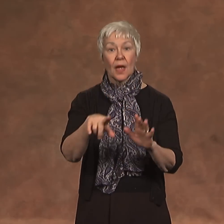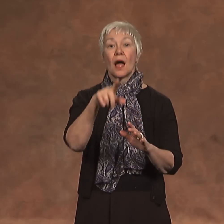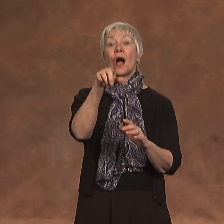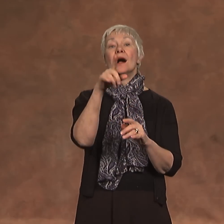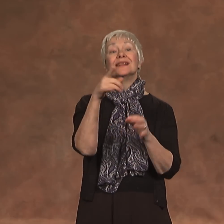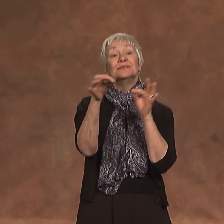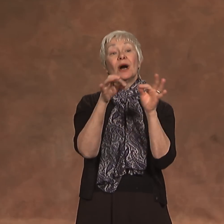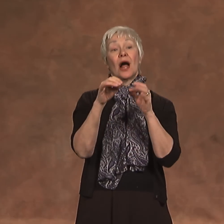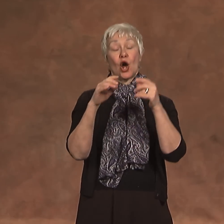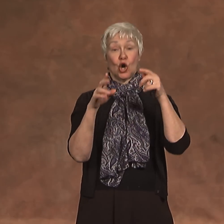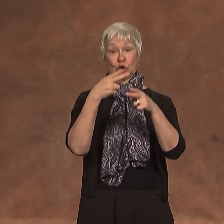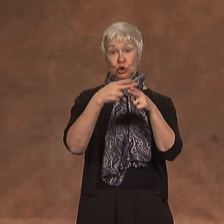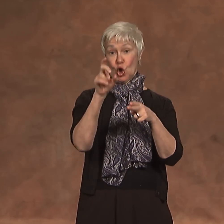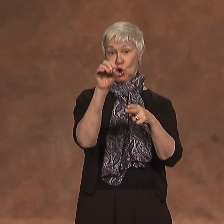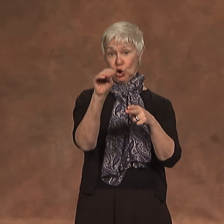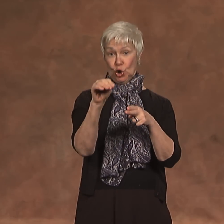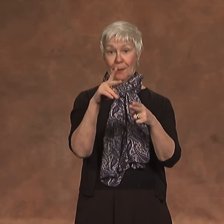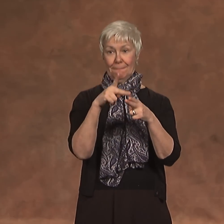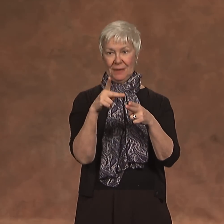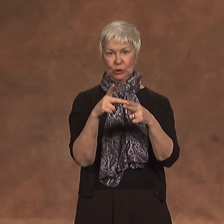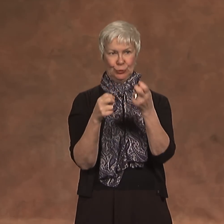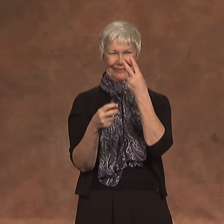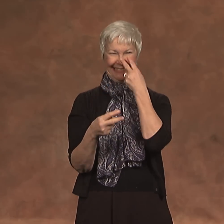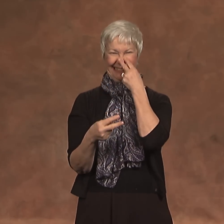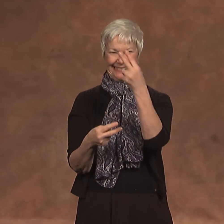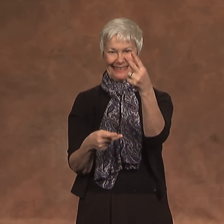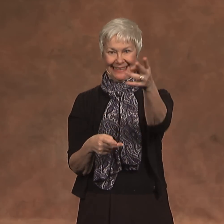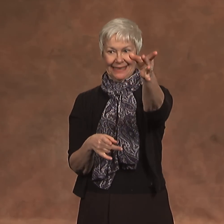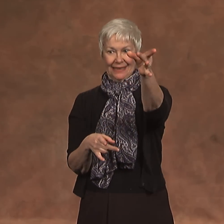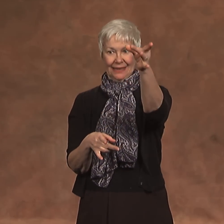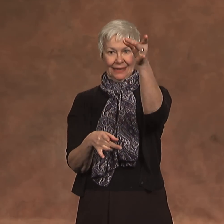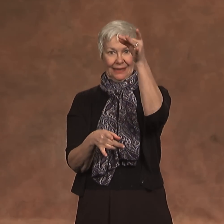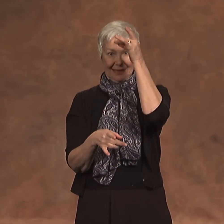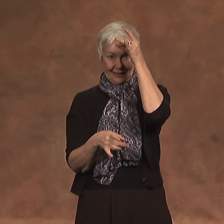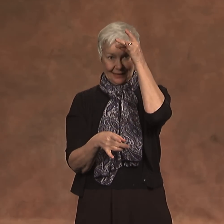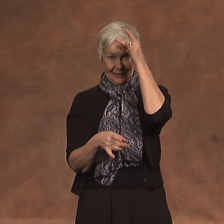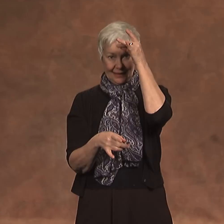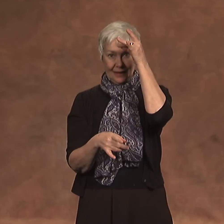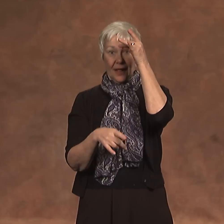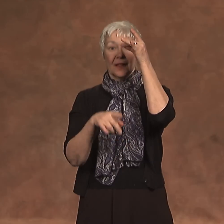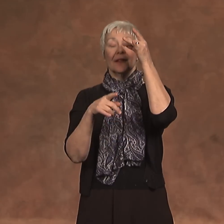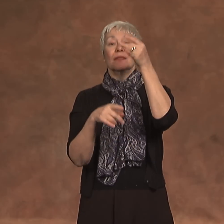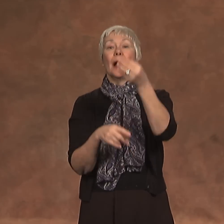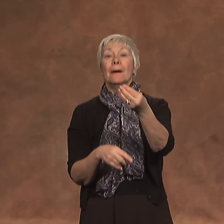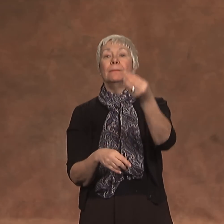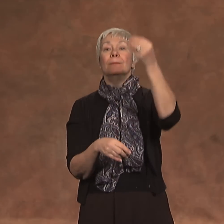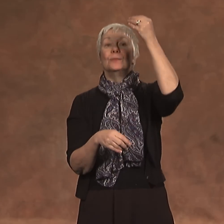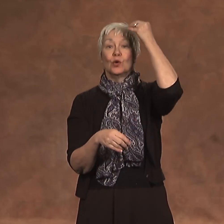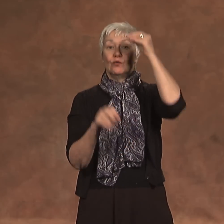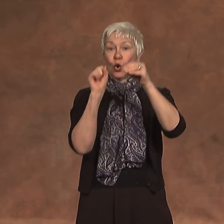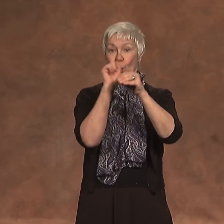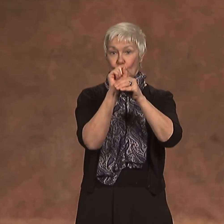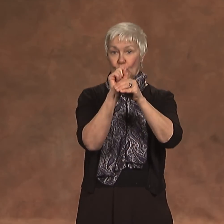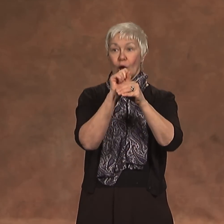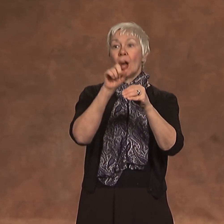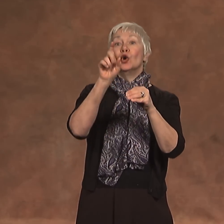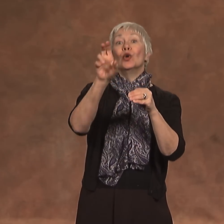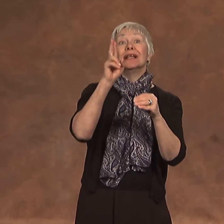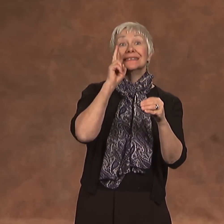attention. For example, the brain works in such a way that it can take in information using short term memory, which is